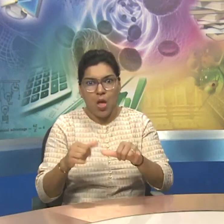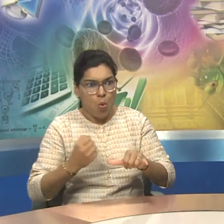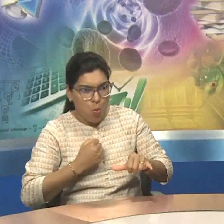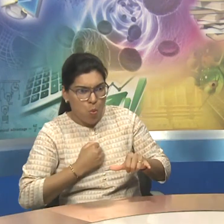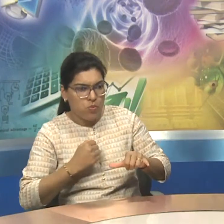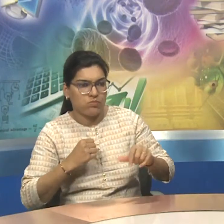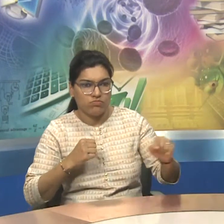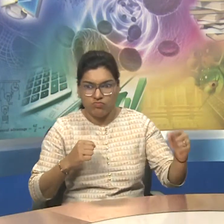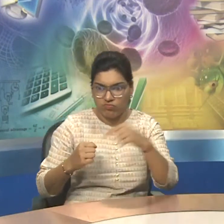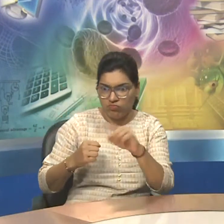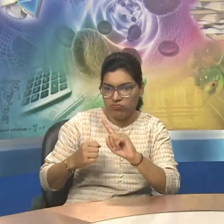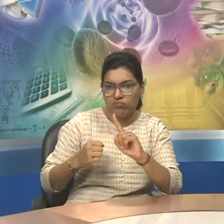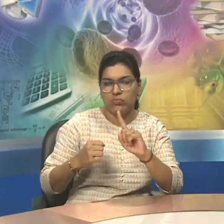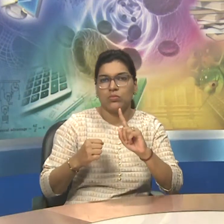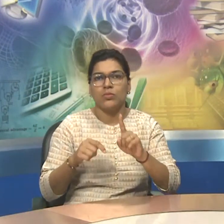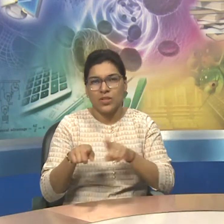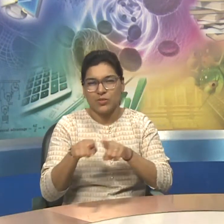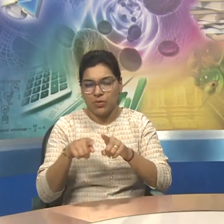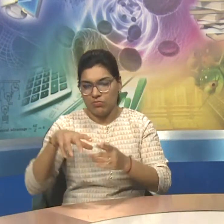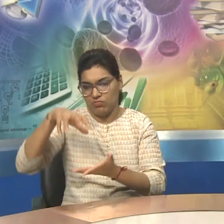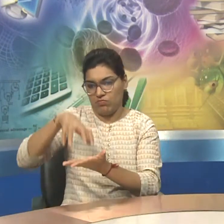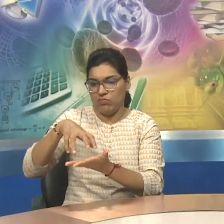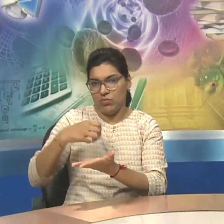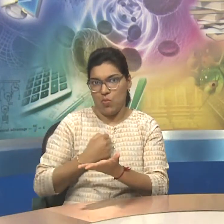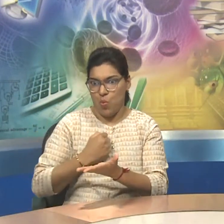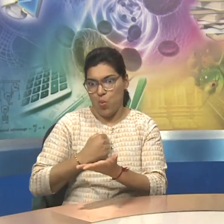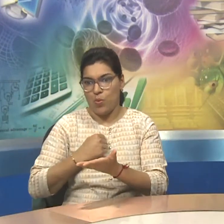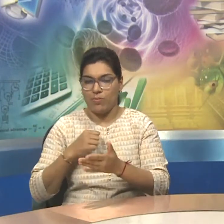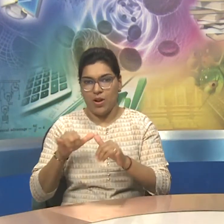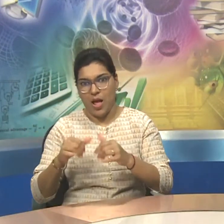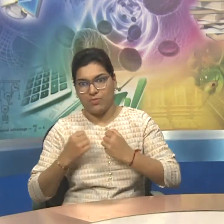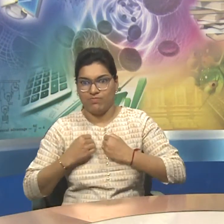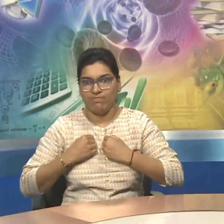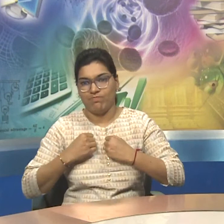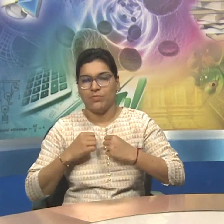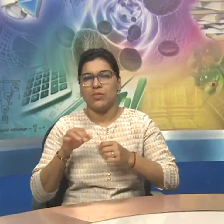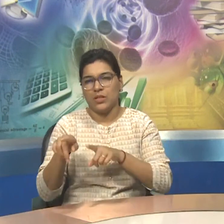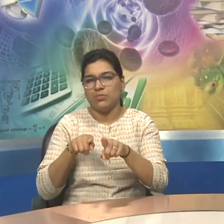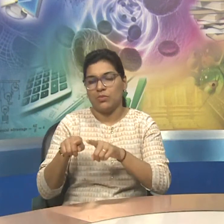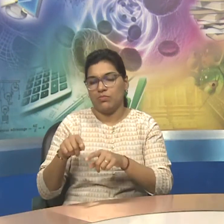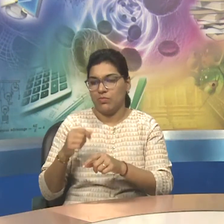activities and